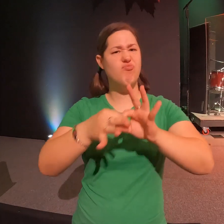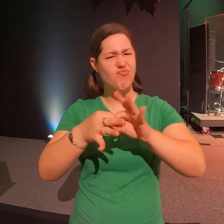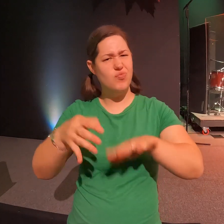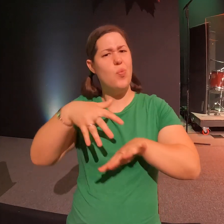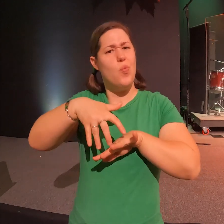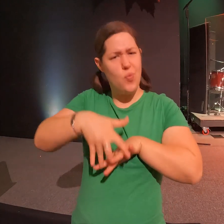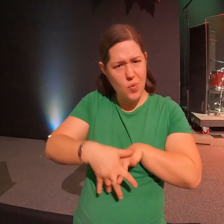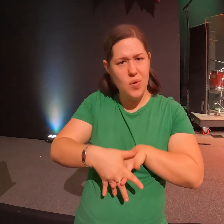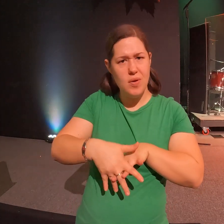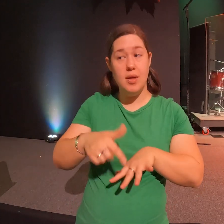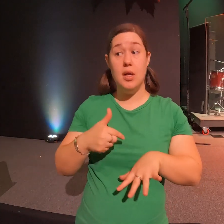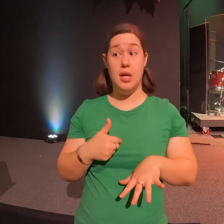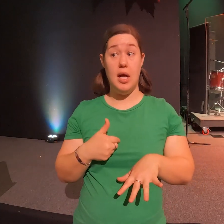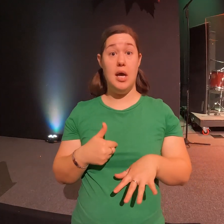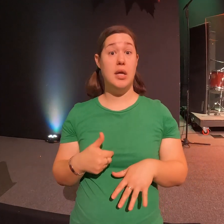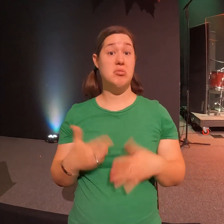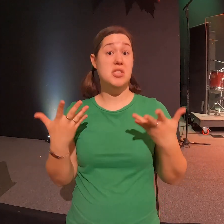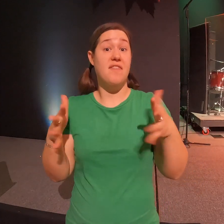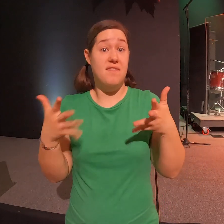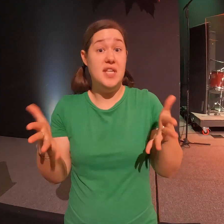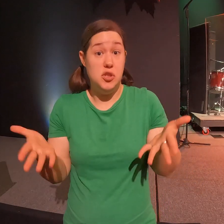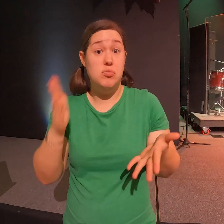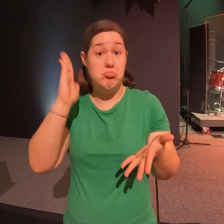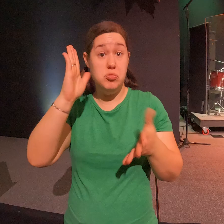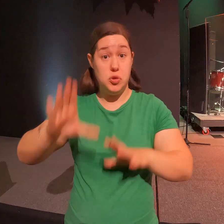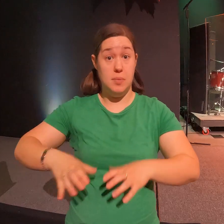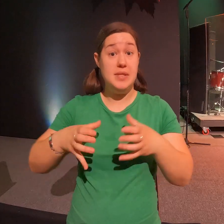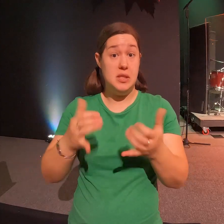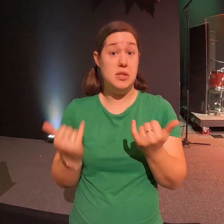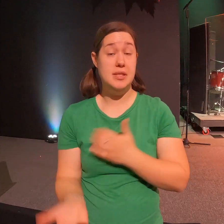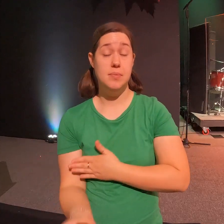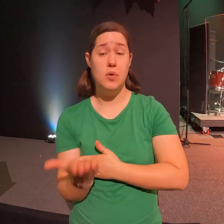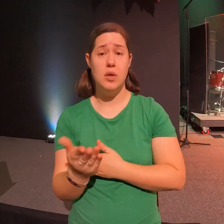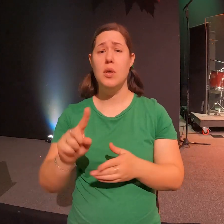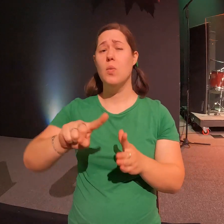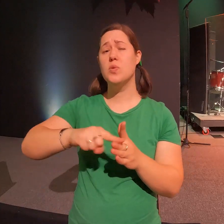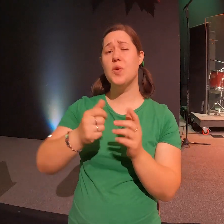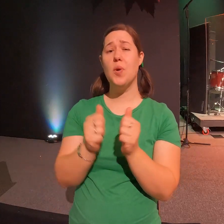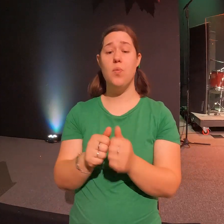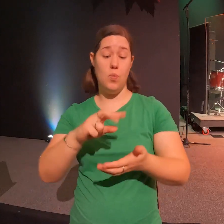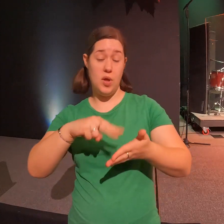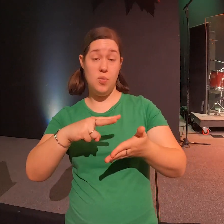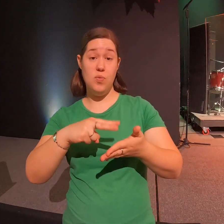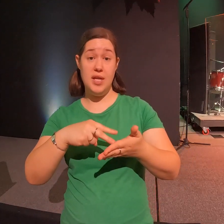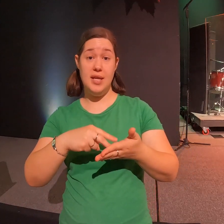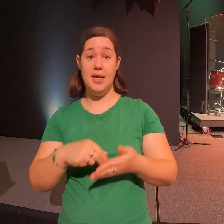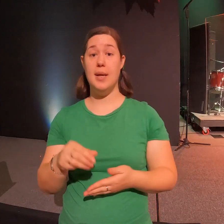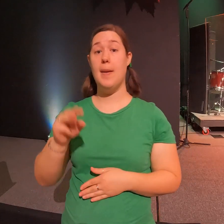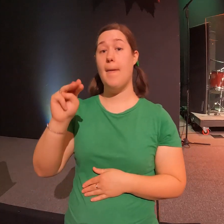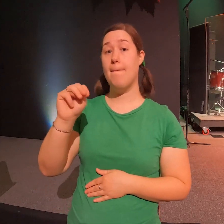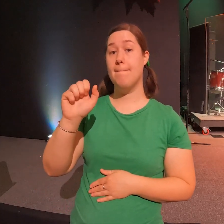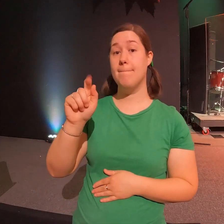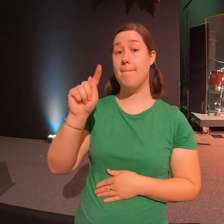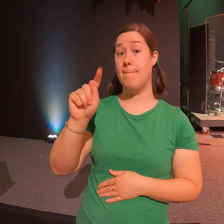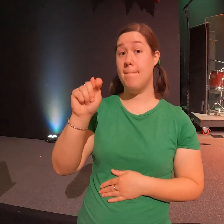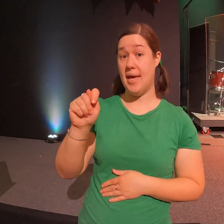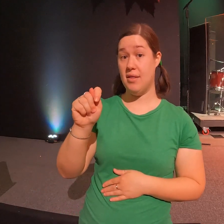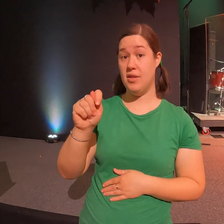morning. But let's start with a reading from Matthew 25, verses 34 to 40.